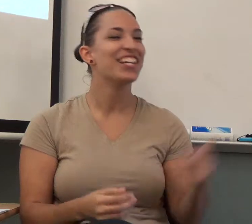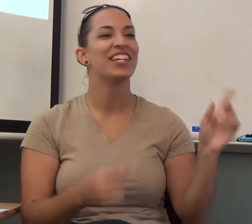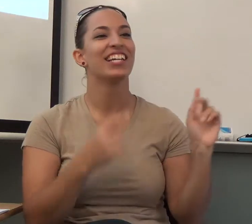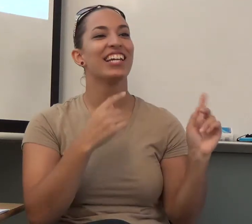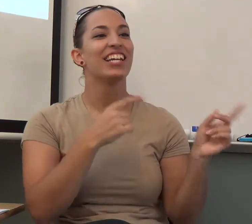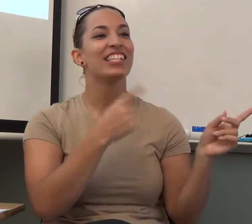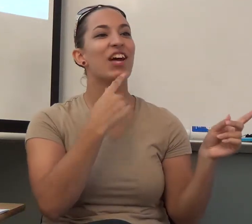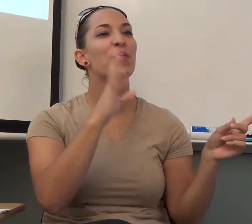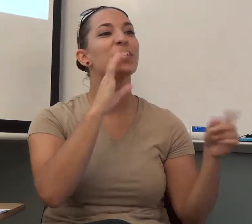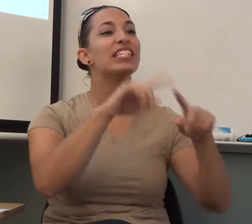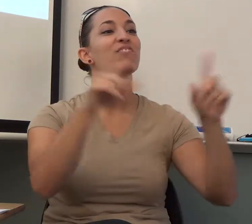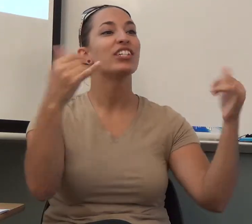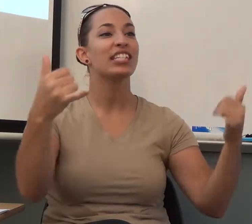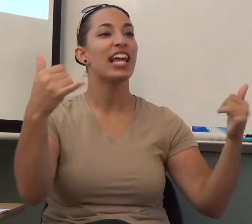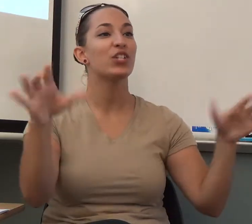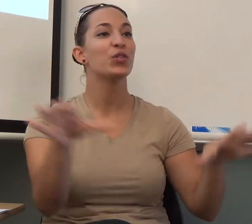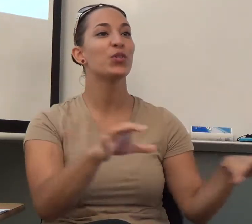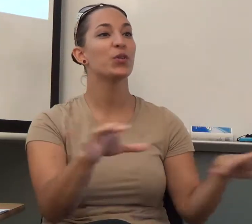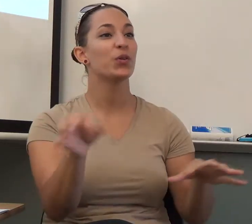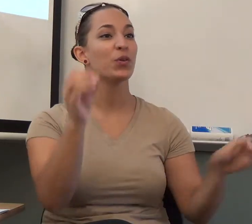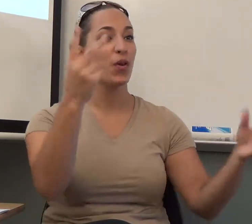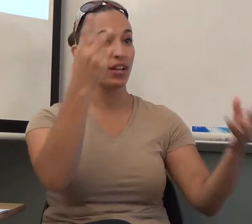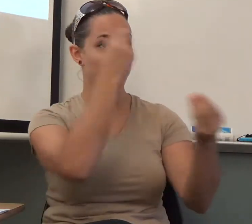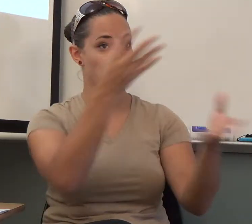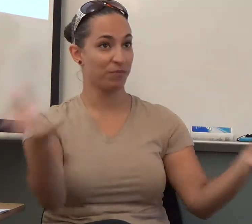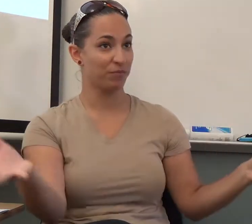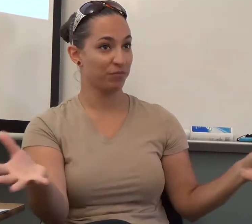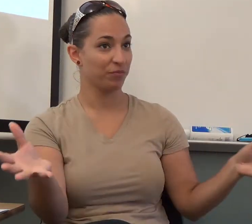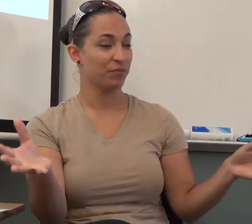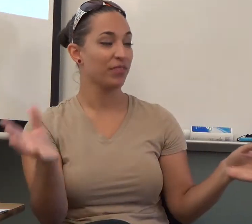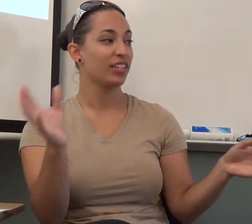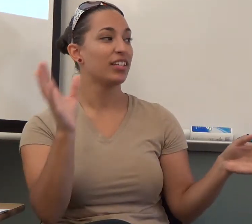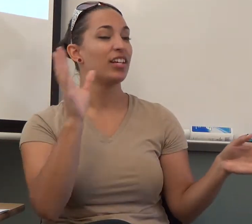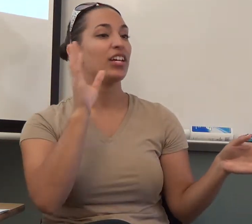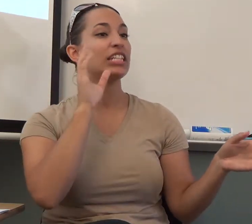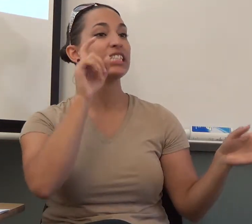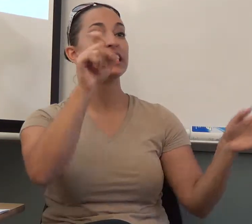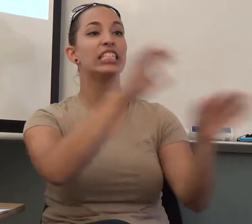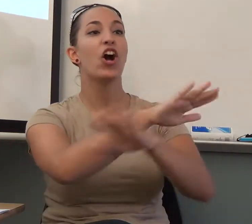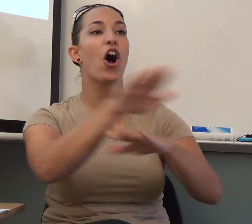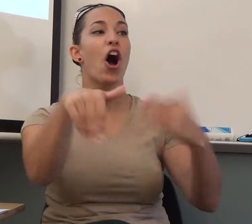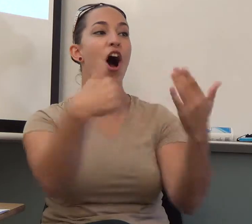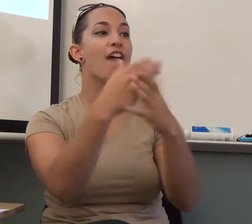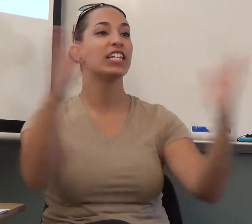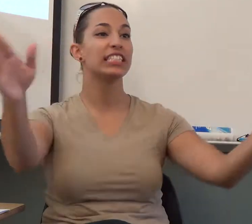today. Okay? We're going to do something a little different. I need all of your attention before, don't worry about what's on the